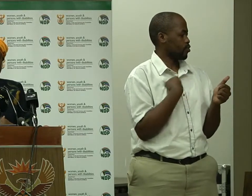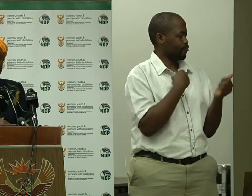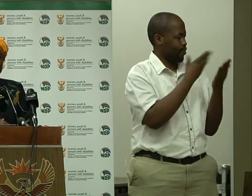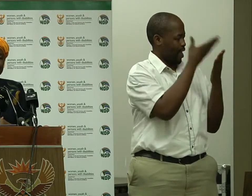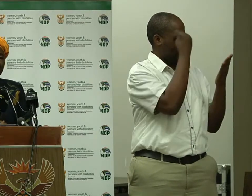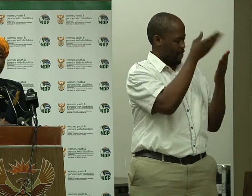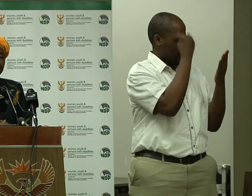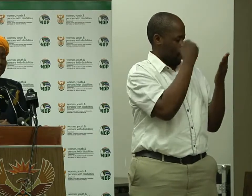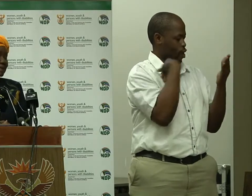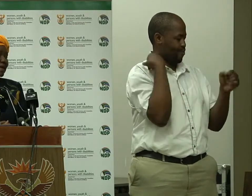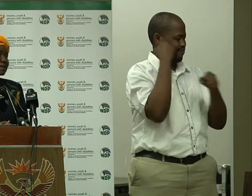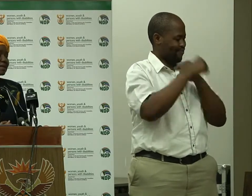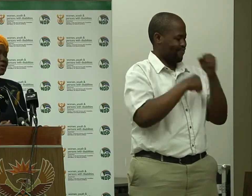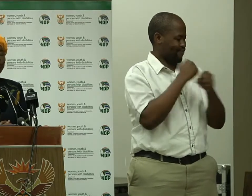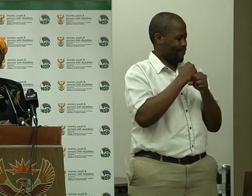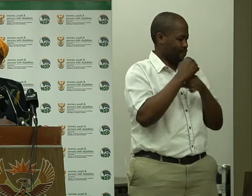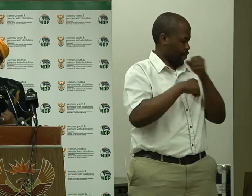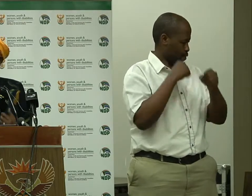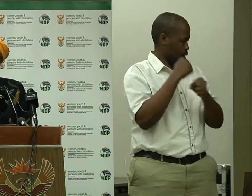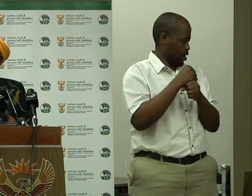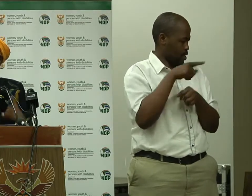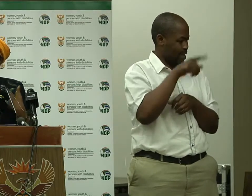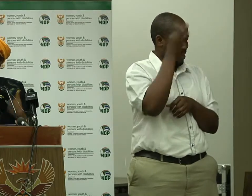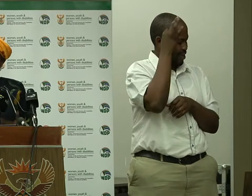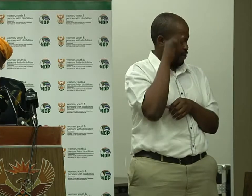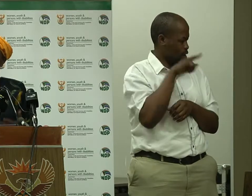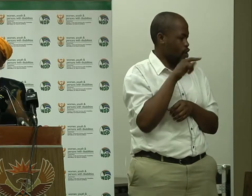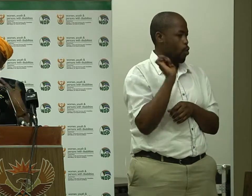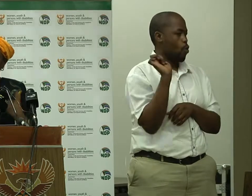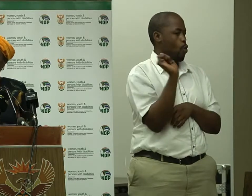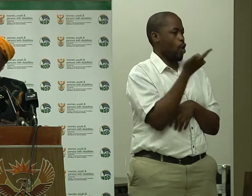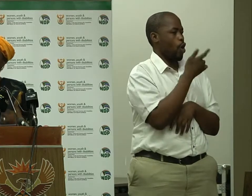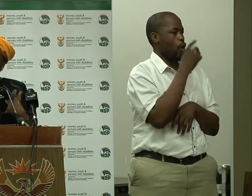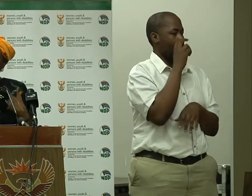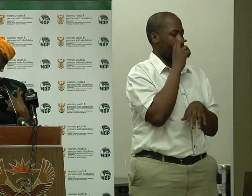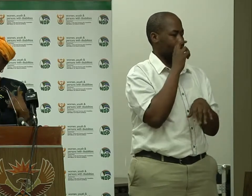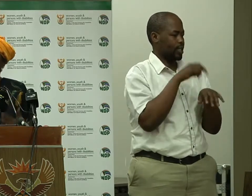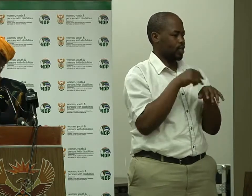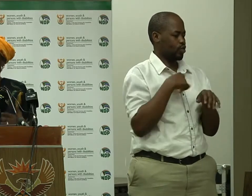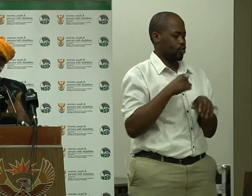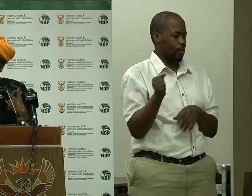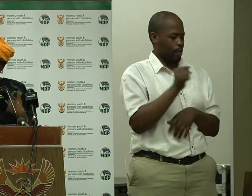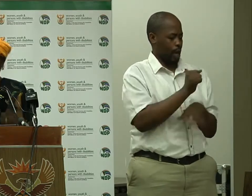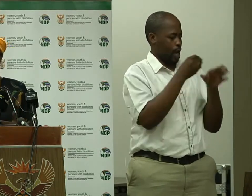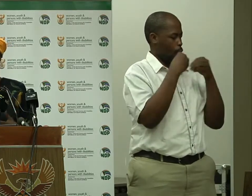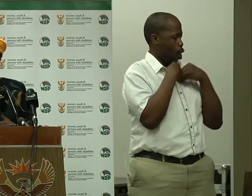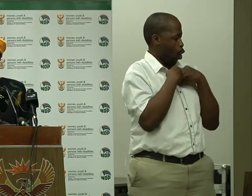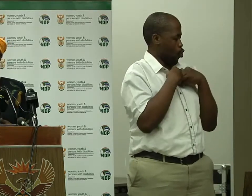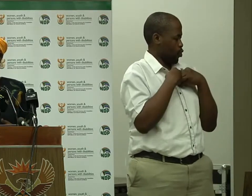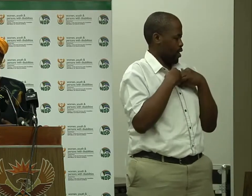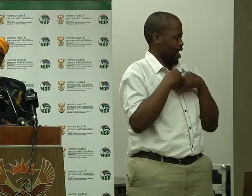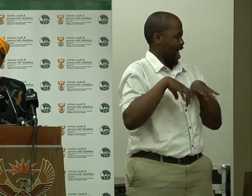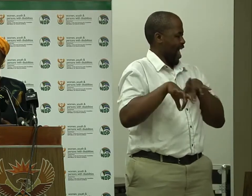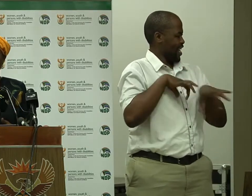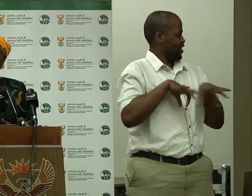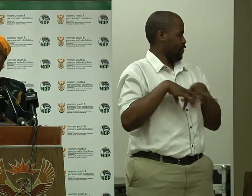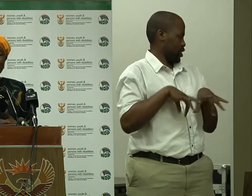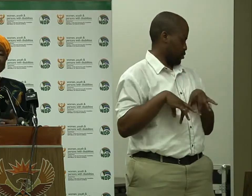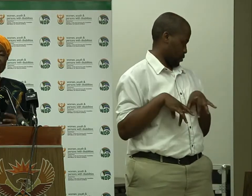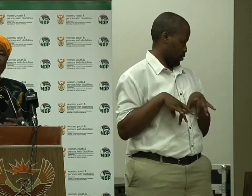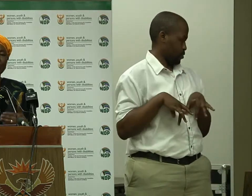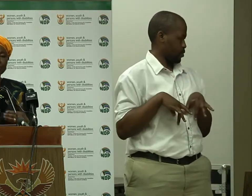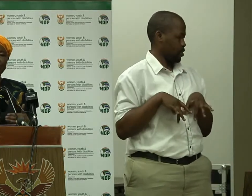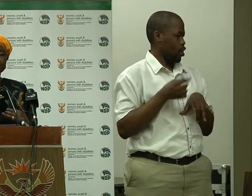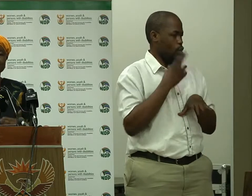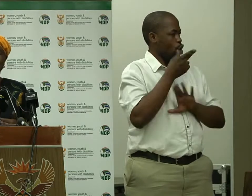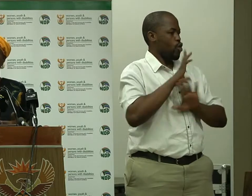learned over years in government is that we all have to bring our own activism. We don't